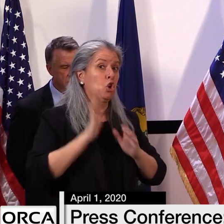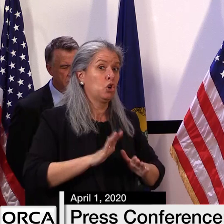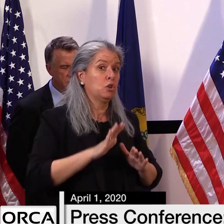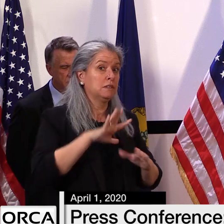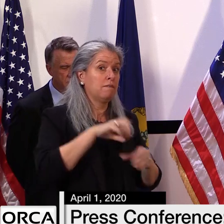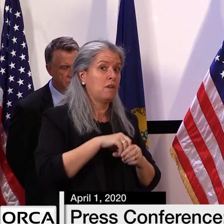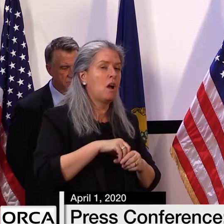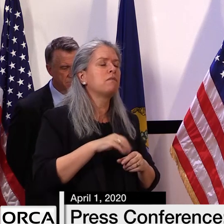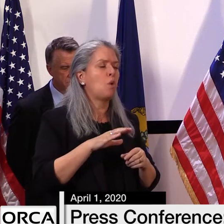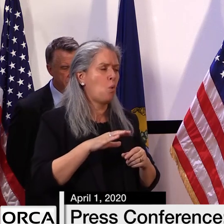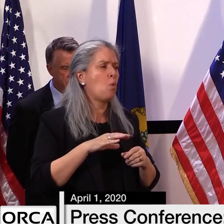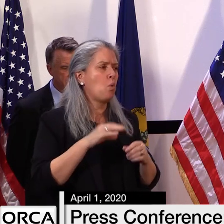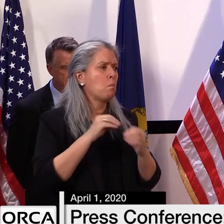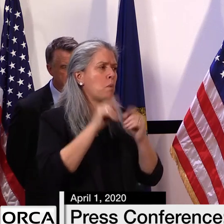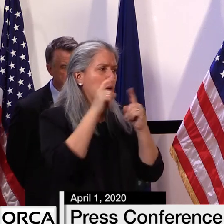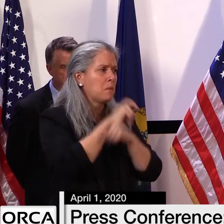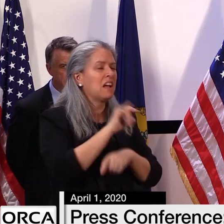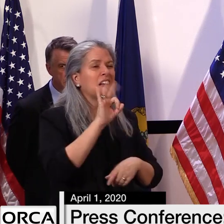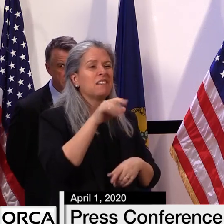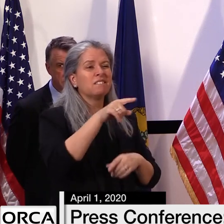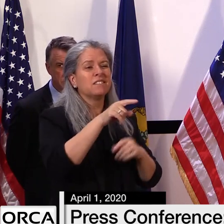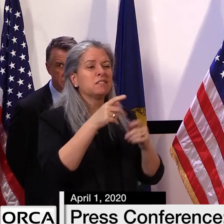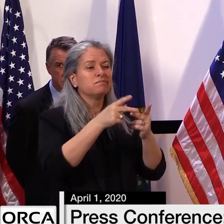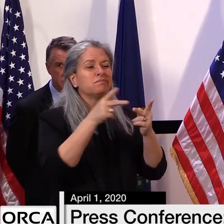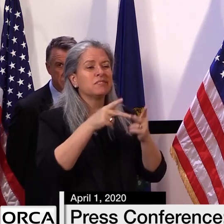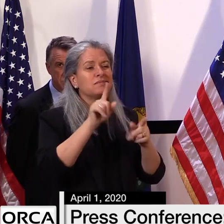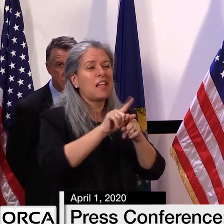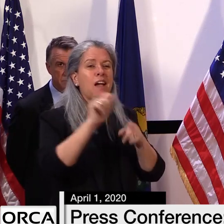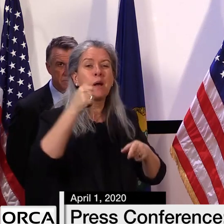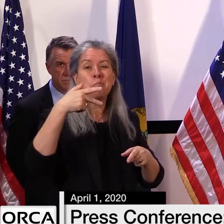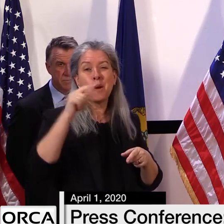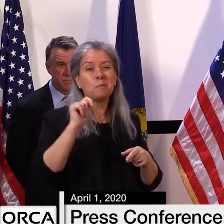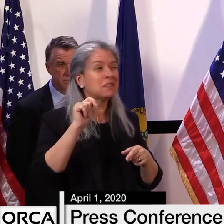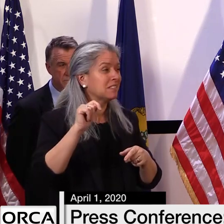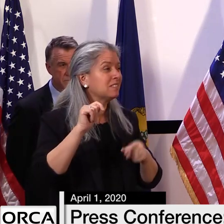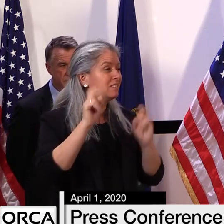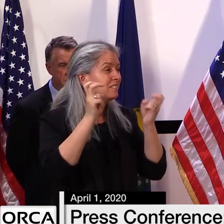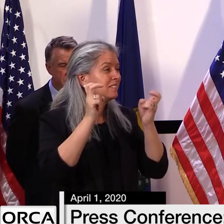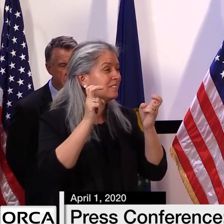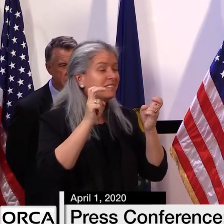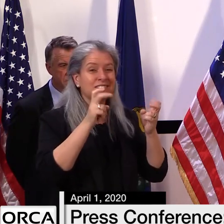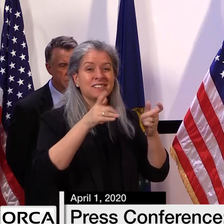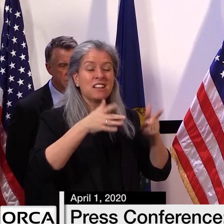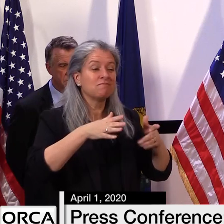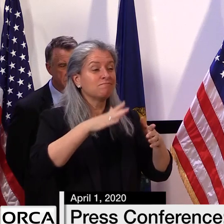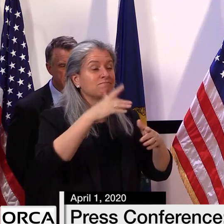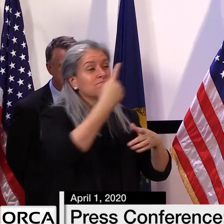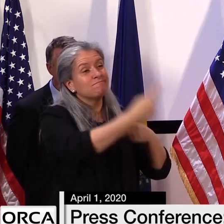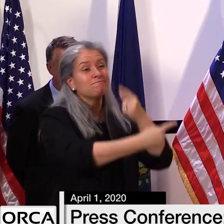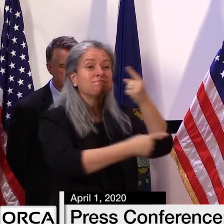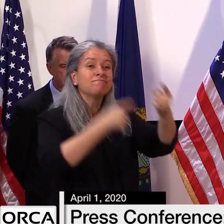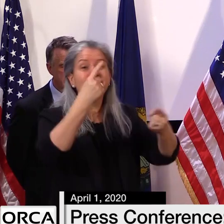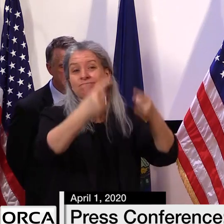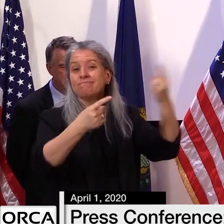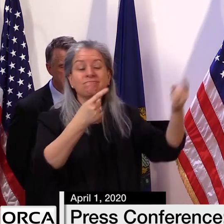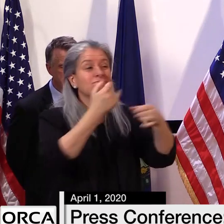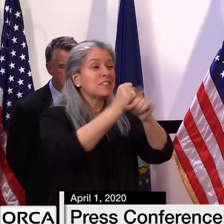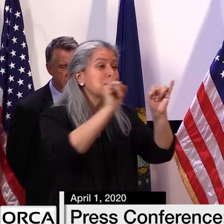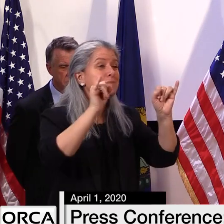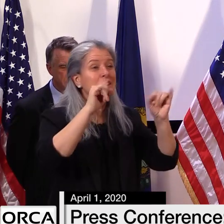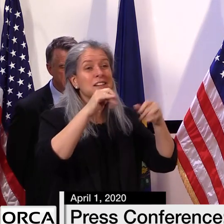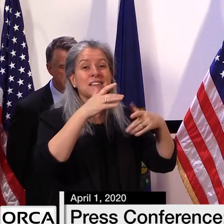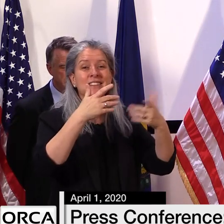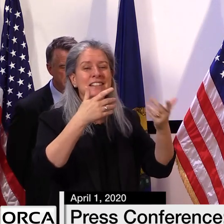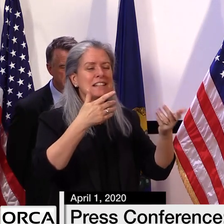complex. When there are residents of a facility that are living in a freestanding way, you know, independently in their own